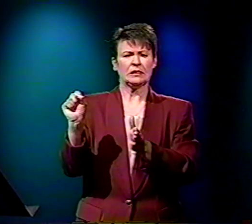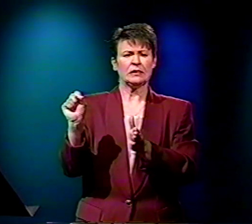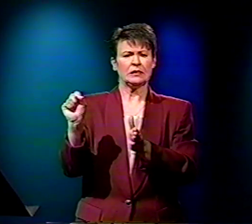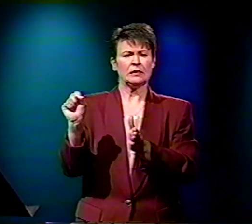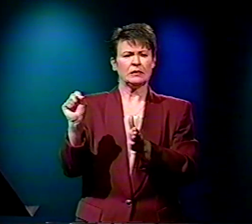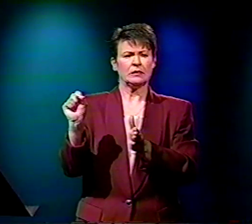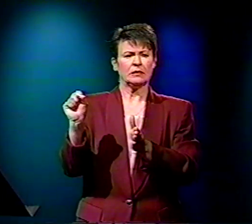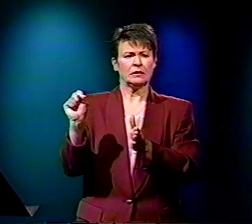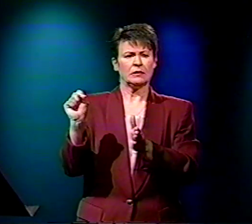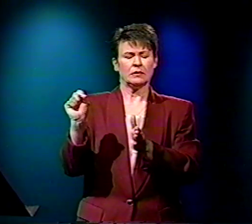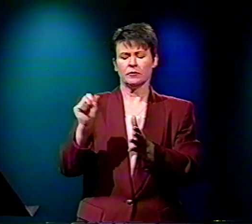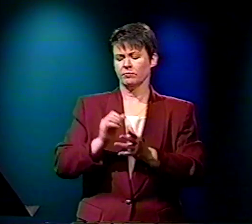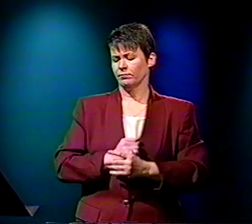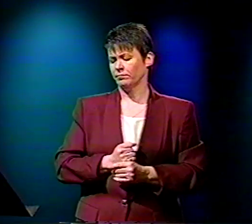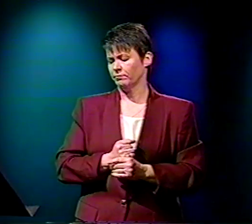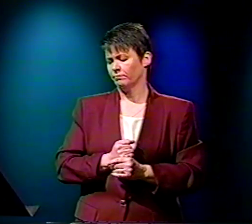to do the work for cheaper fees.